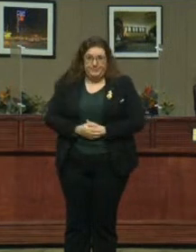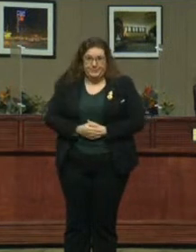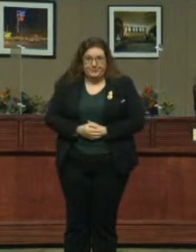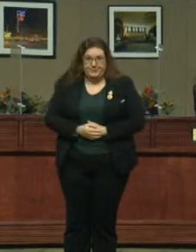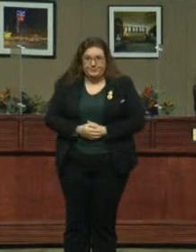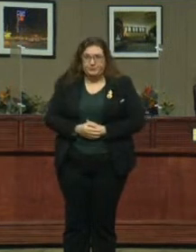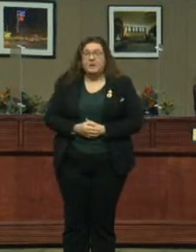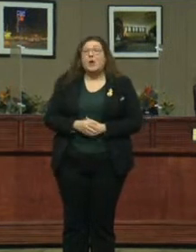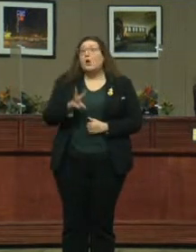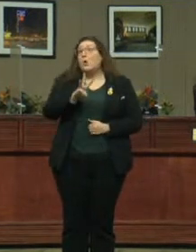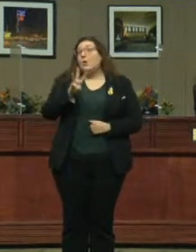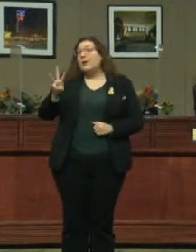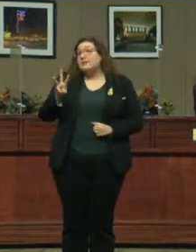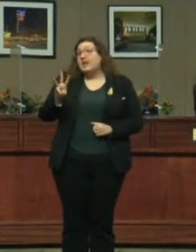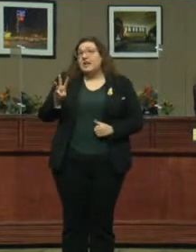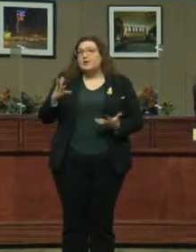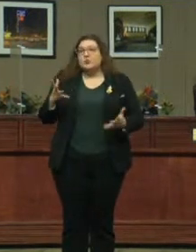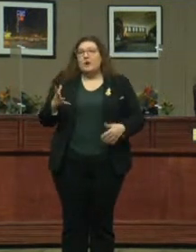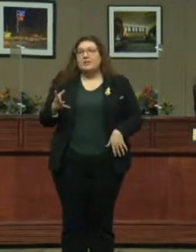the website is